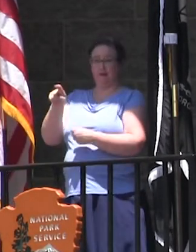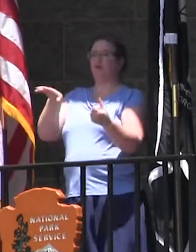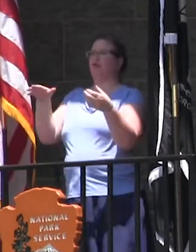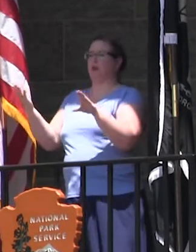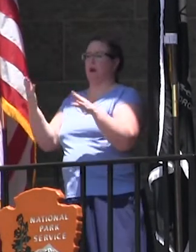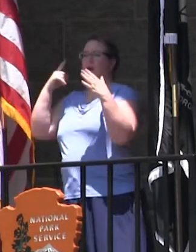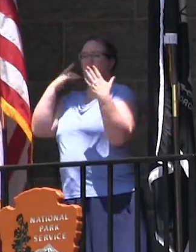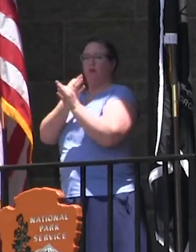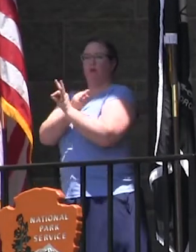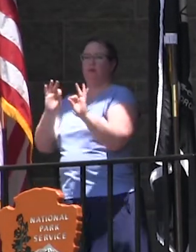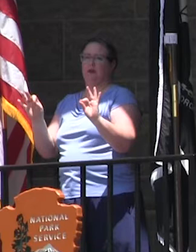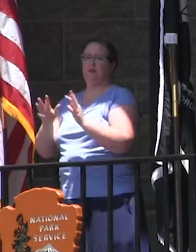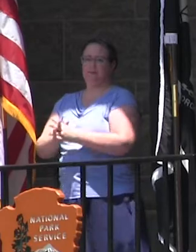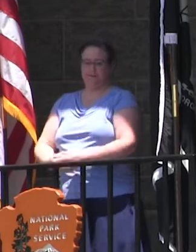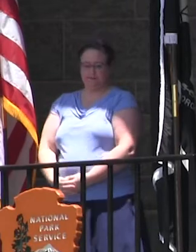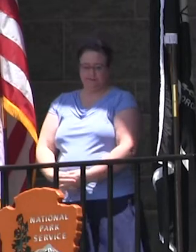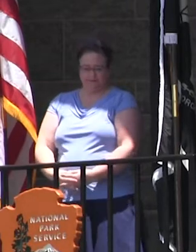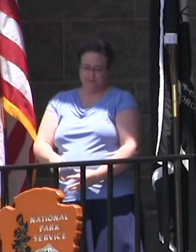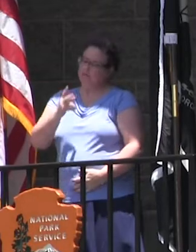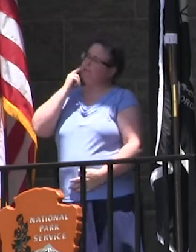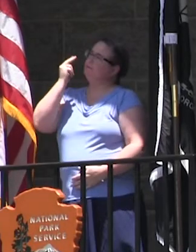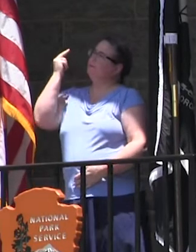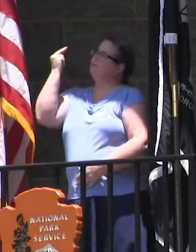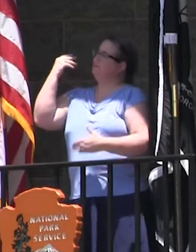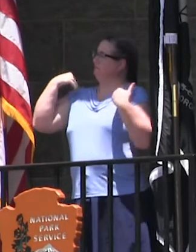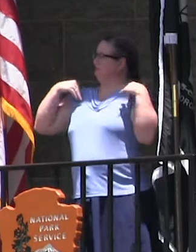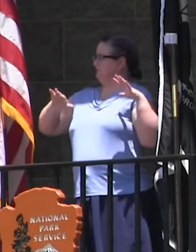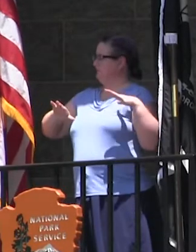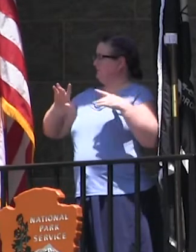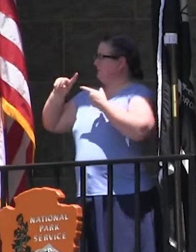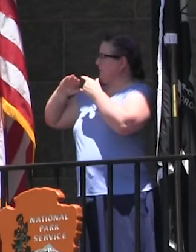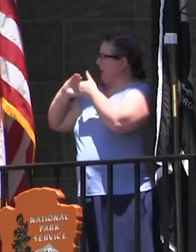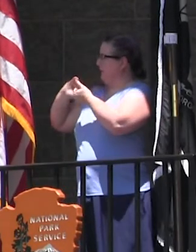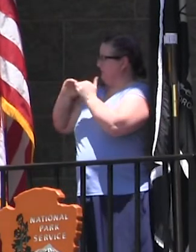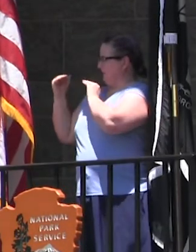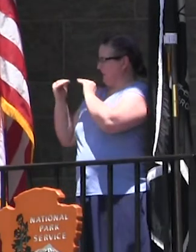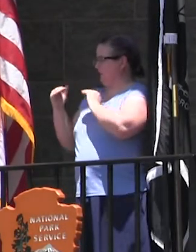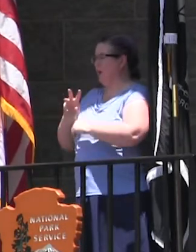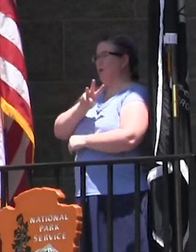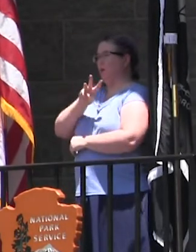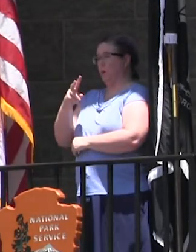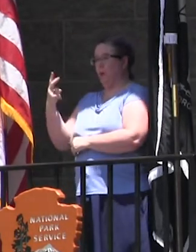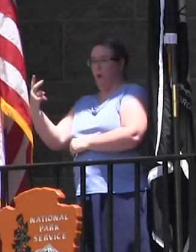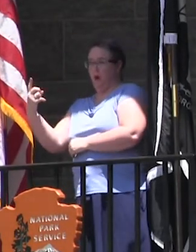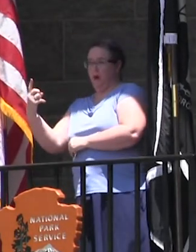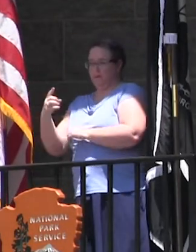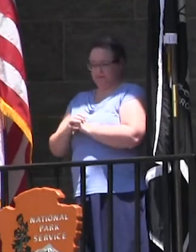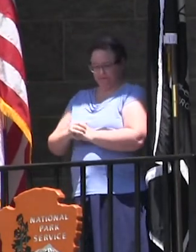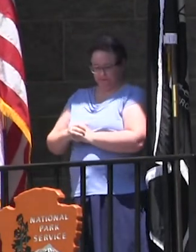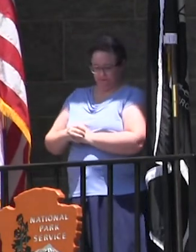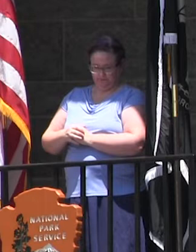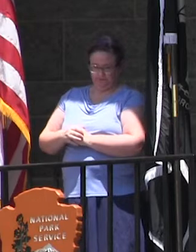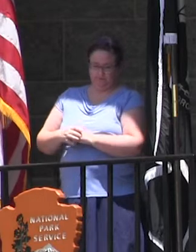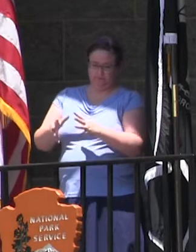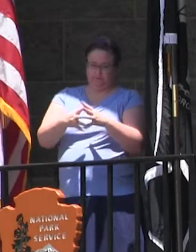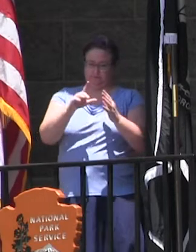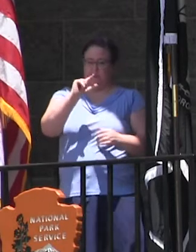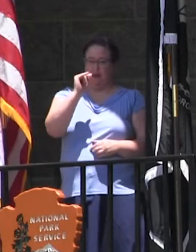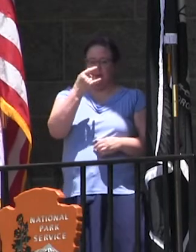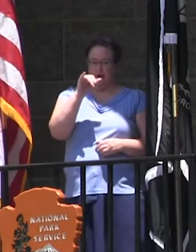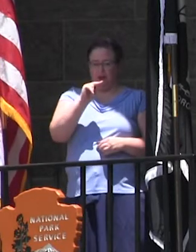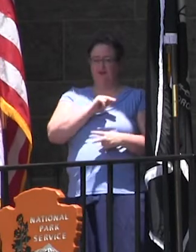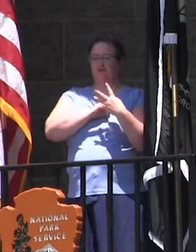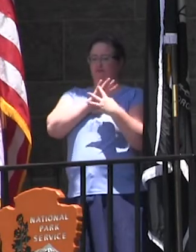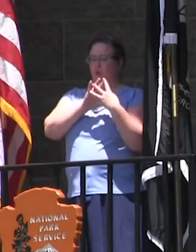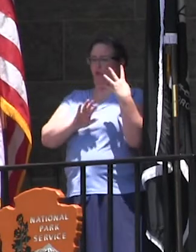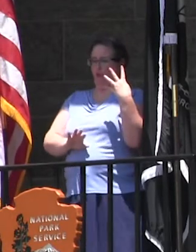freedom. And reflecting on the sacrifices of their comrades during World War I, the founders of the American Legion saw four common pillars